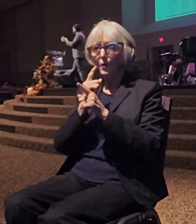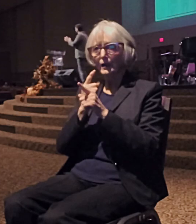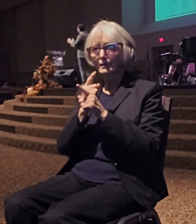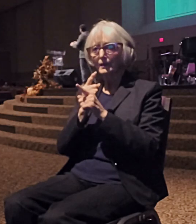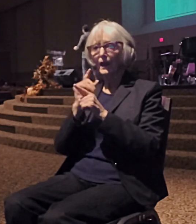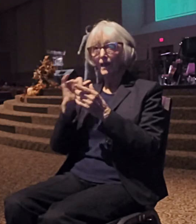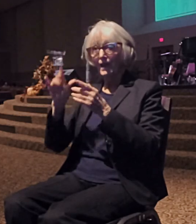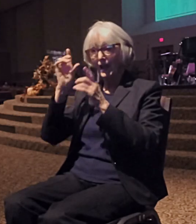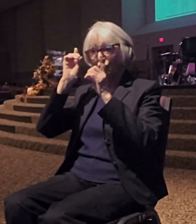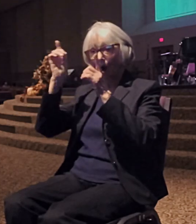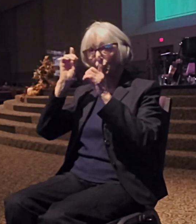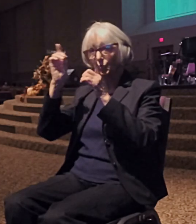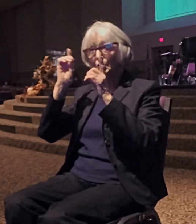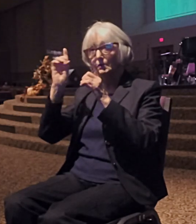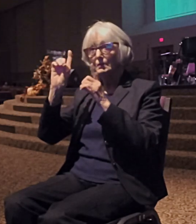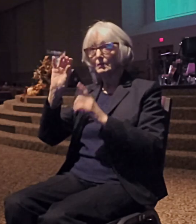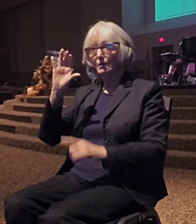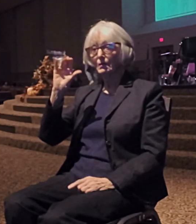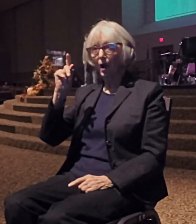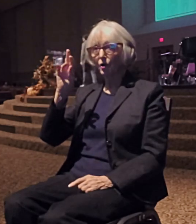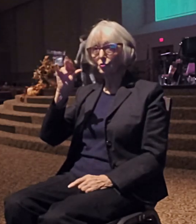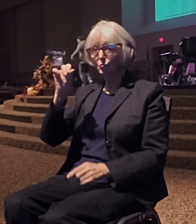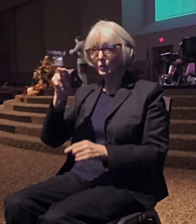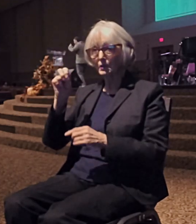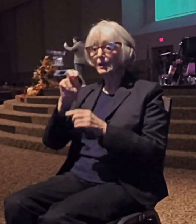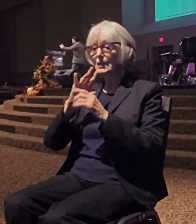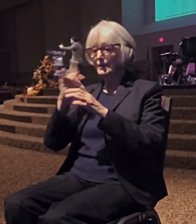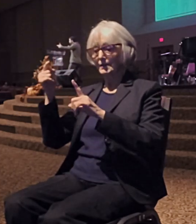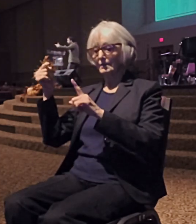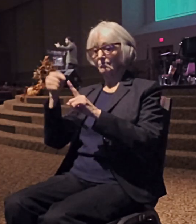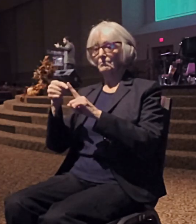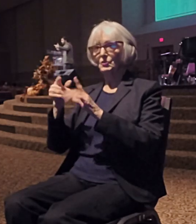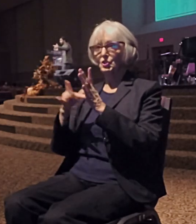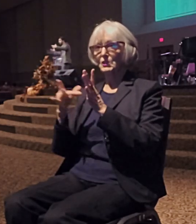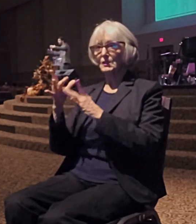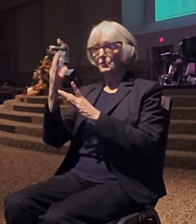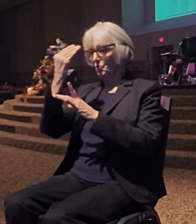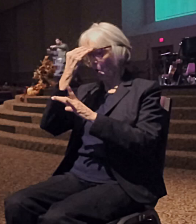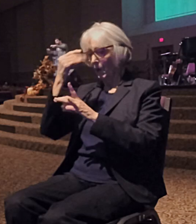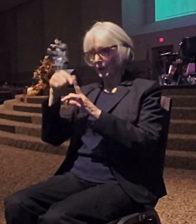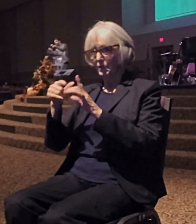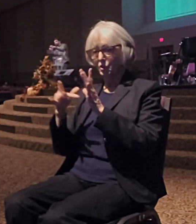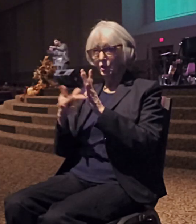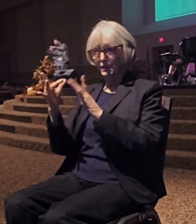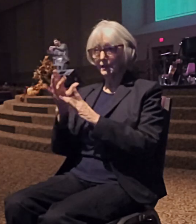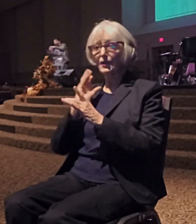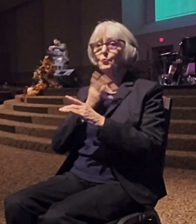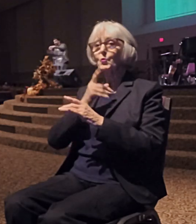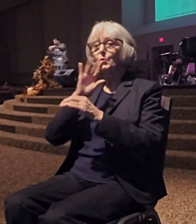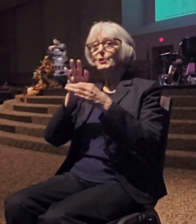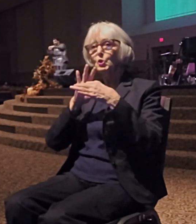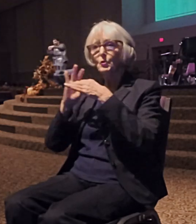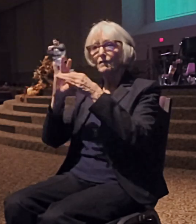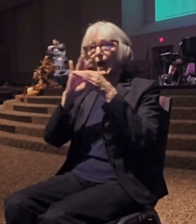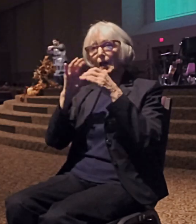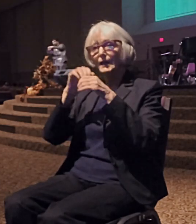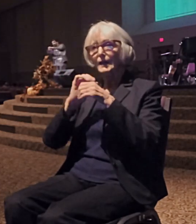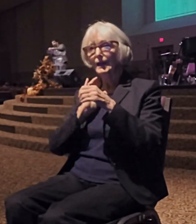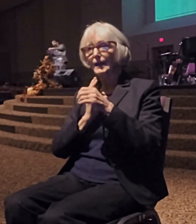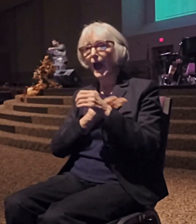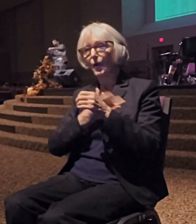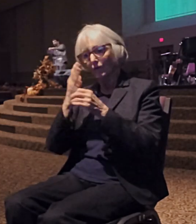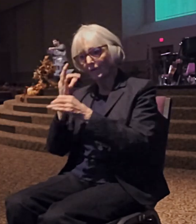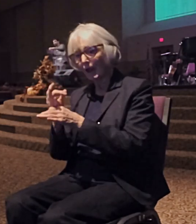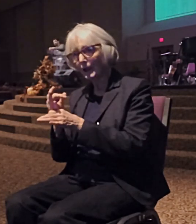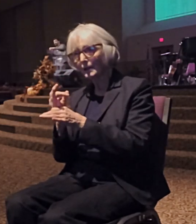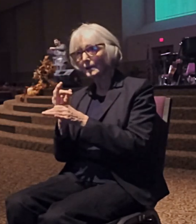that doctrine is primarily focused and pointed to Jesus, the knowledge of Jesus, that we would be unified in our